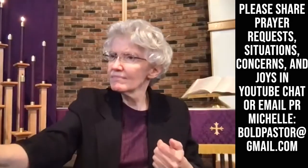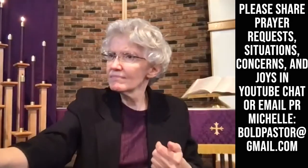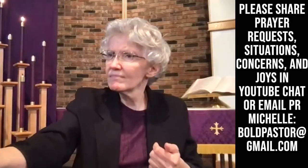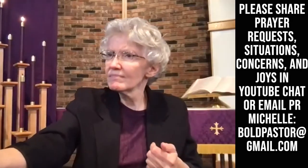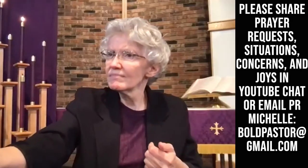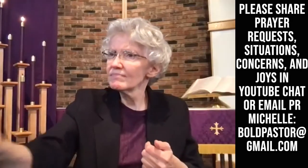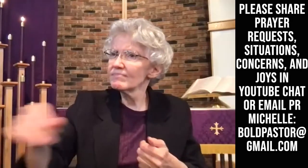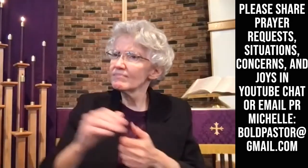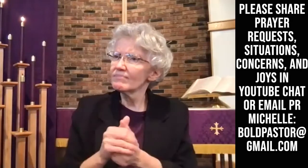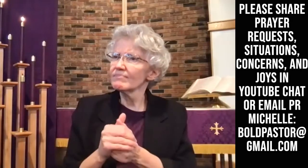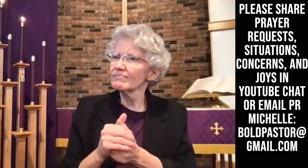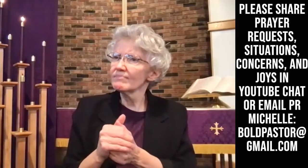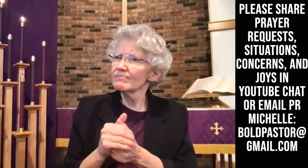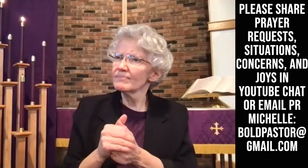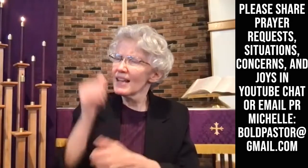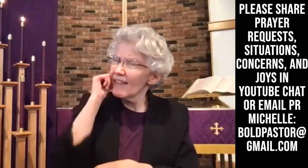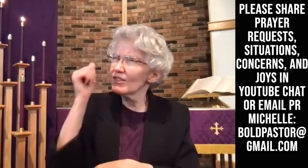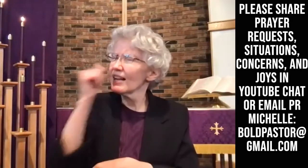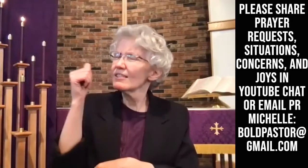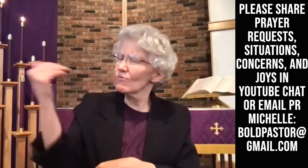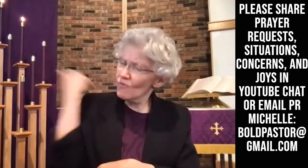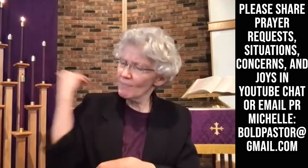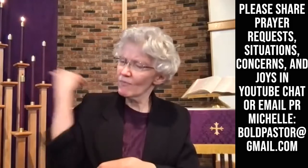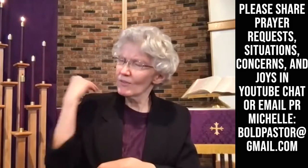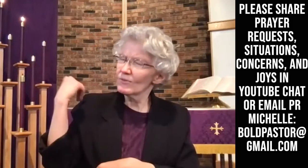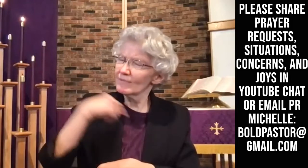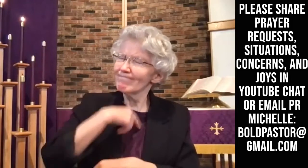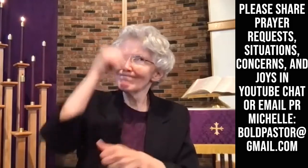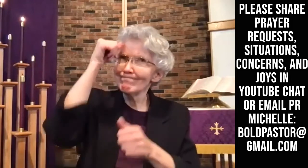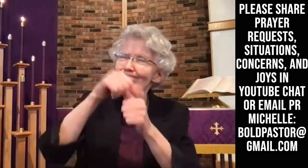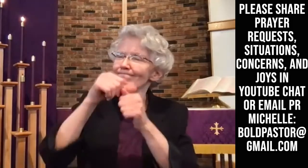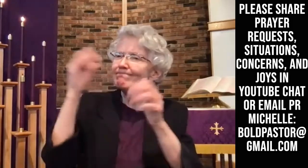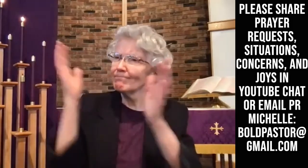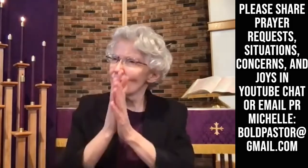Every day, remind us to pray.